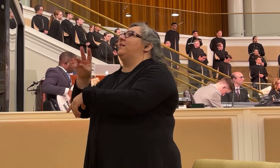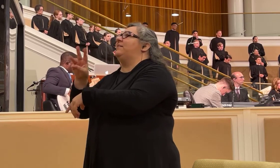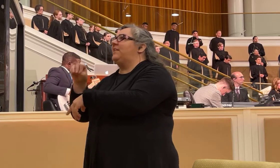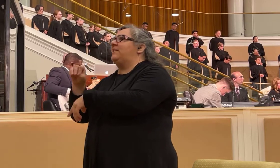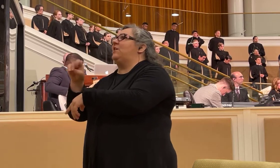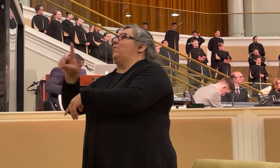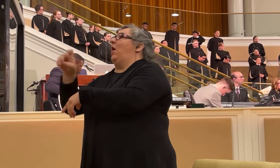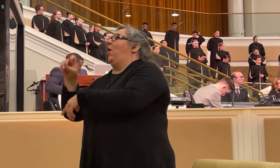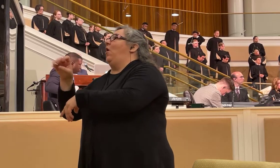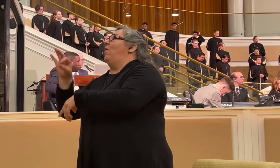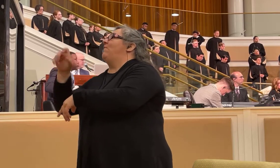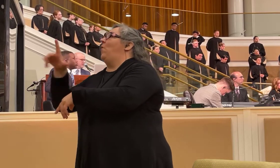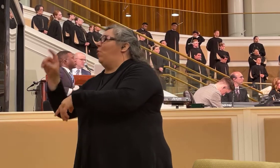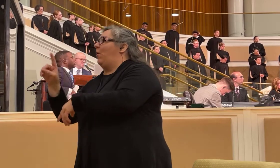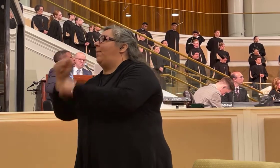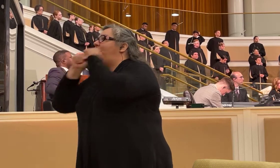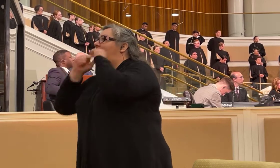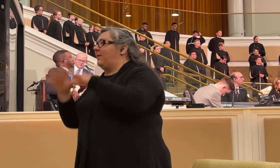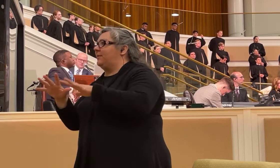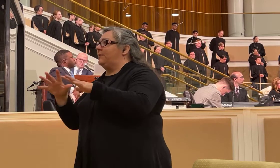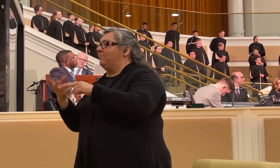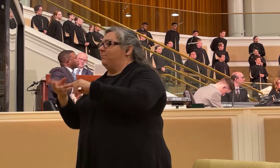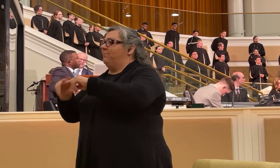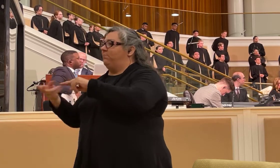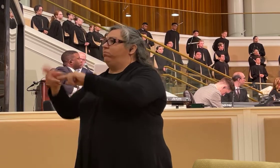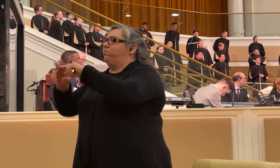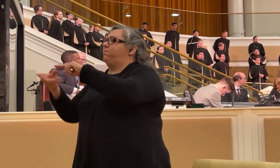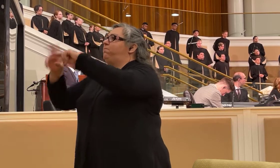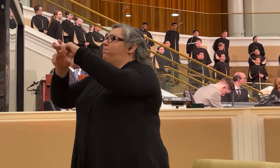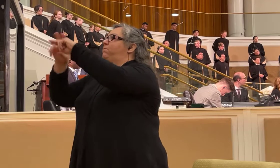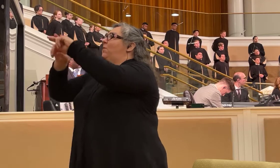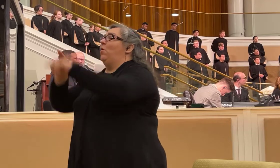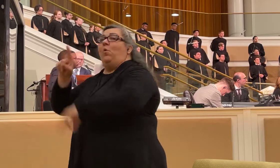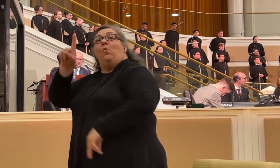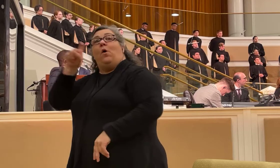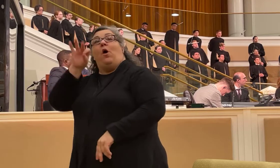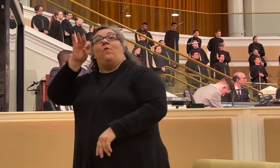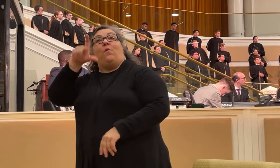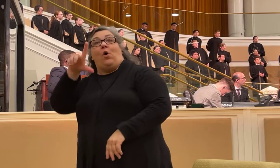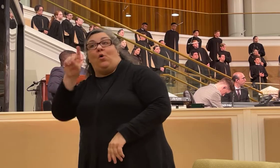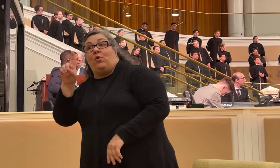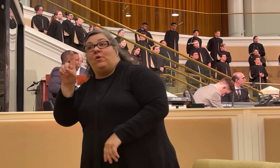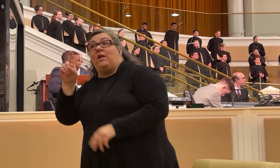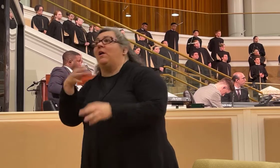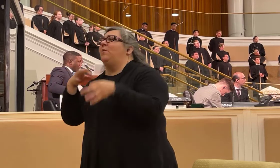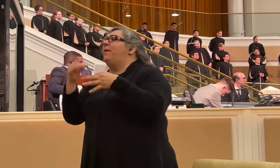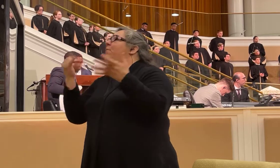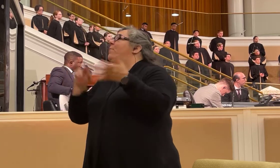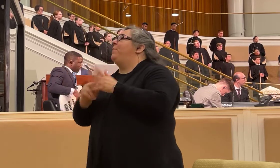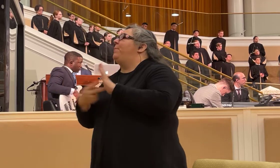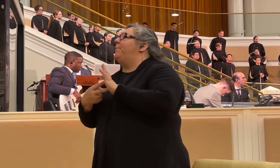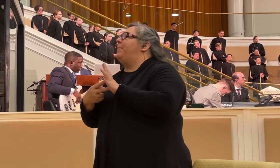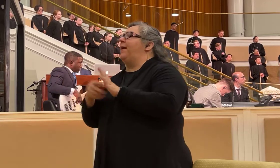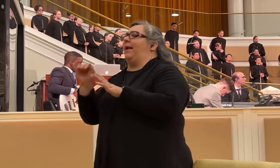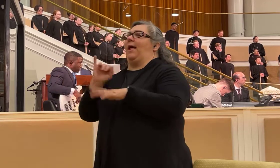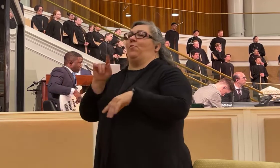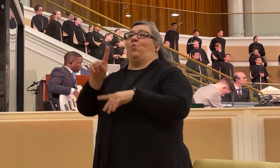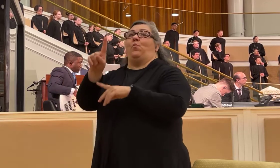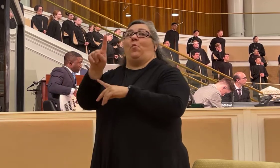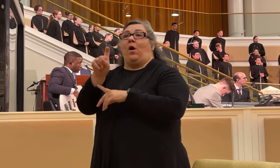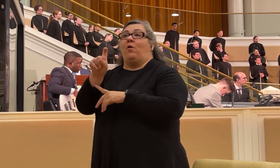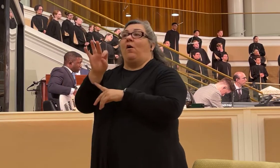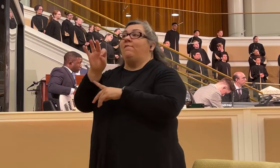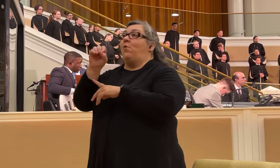and 100-fold. To tell you how much 100-fold is like